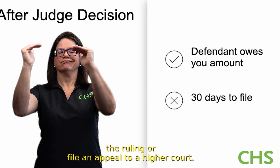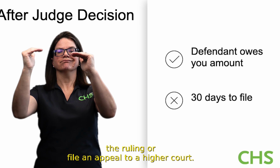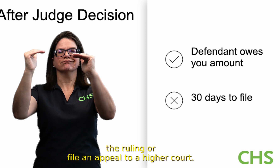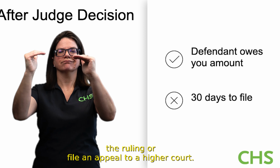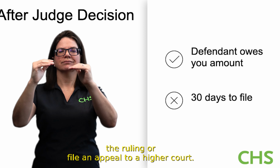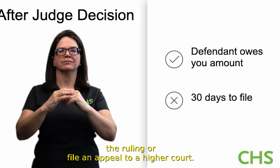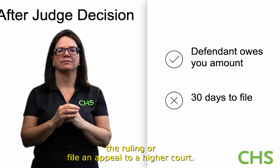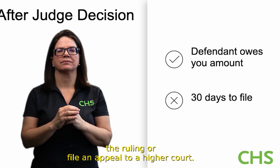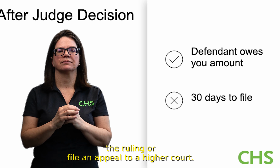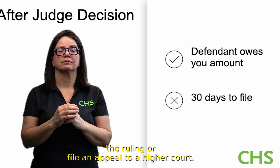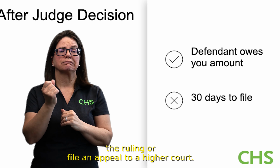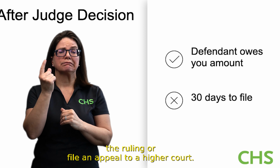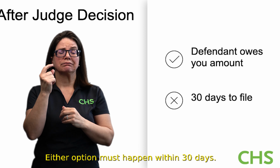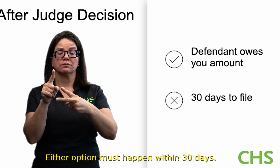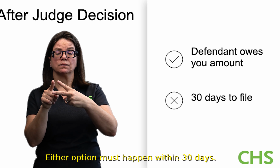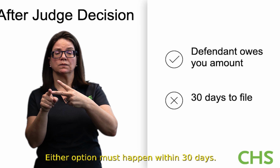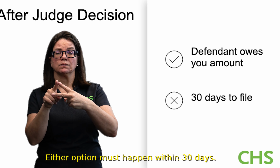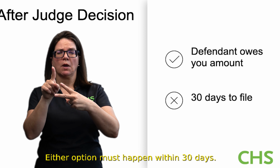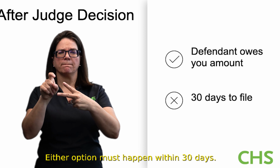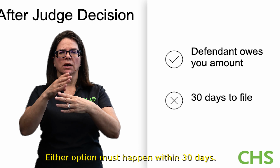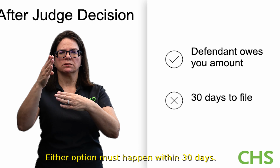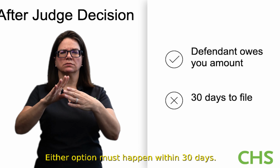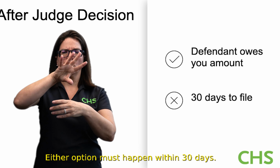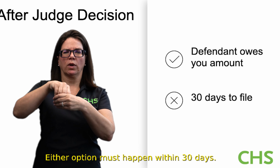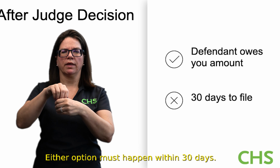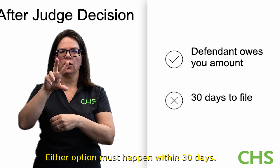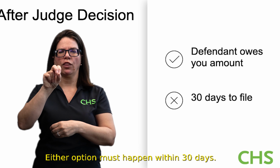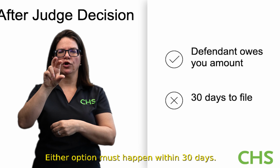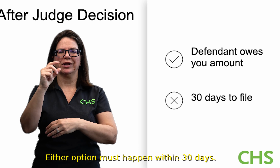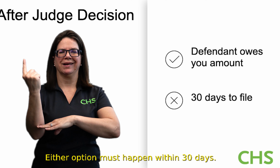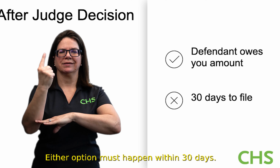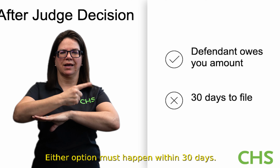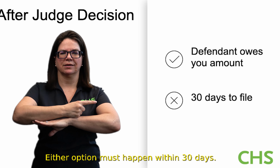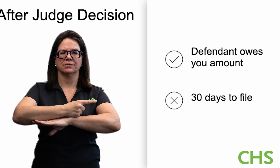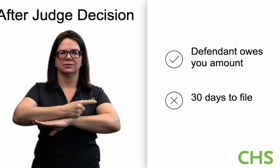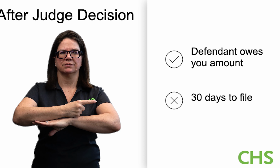higher court. Either option must happen within 30 days.